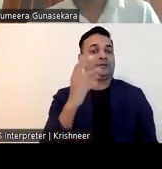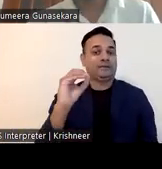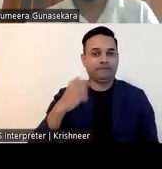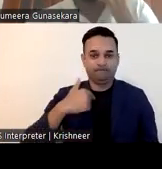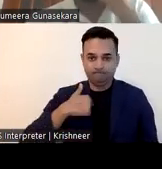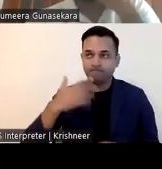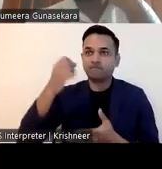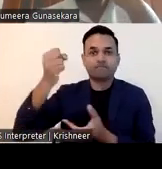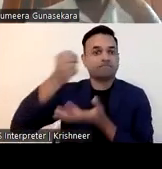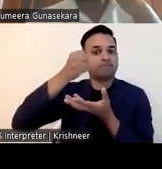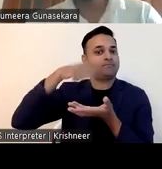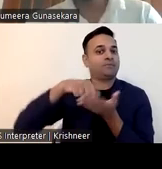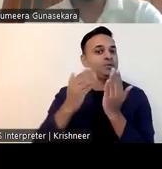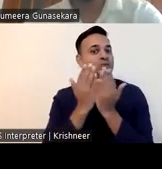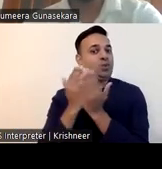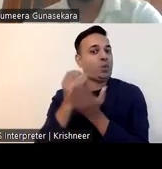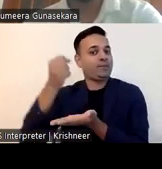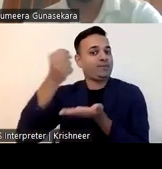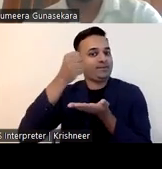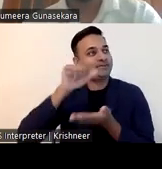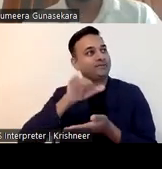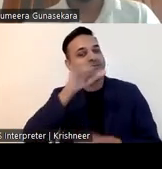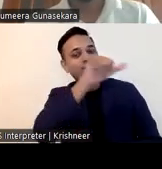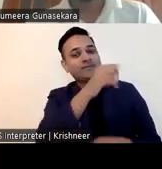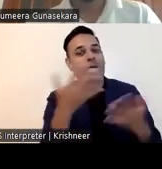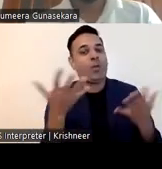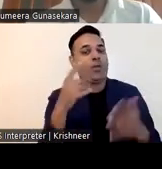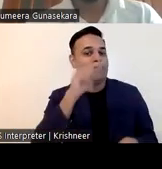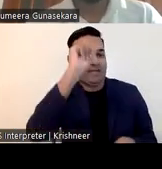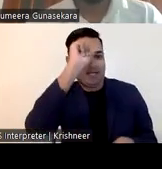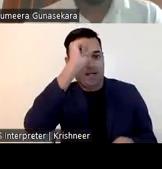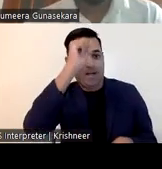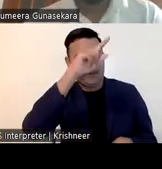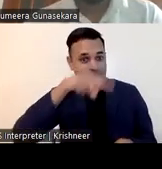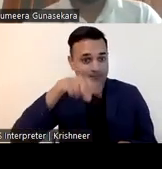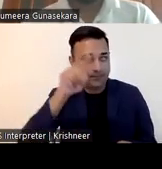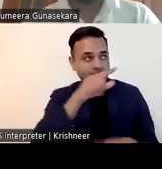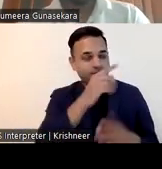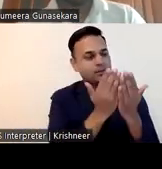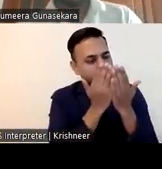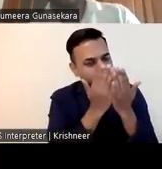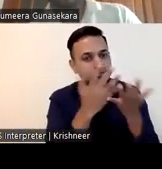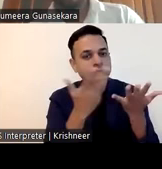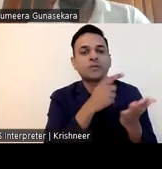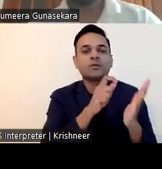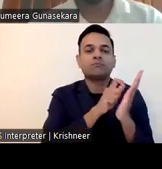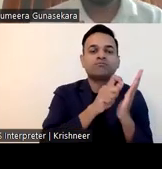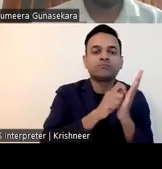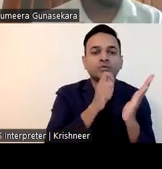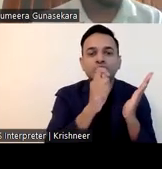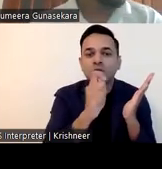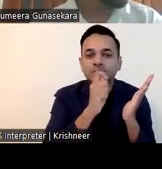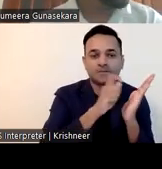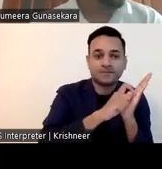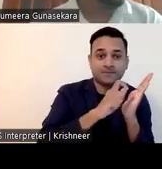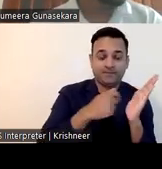I am studying criminal investigation from Sri Lankan University, also volunteering and doing advocacy around the country to